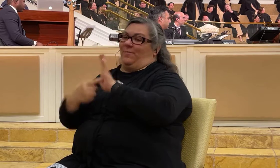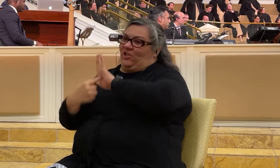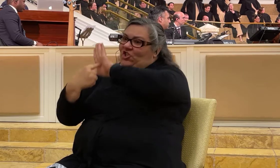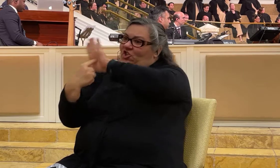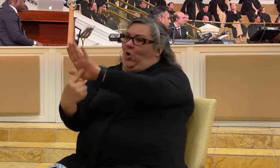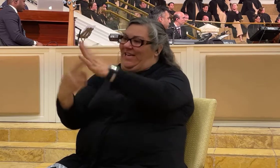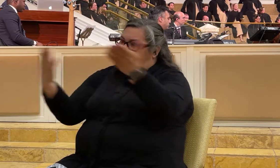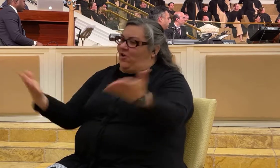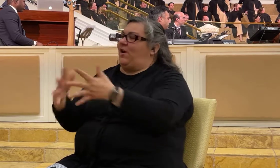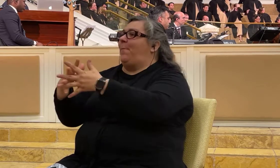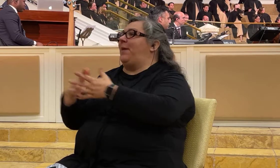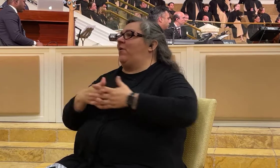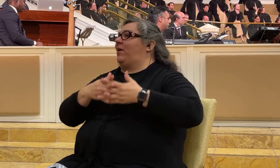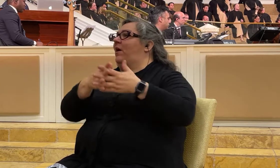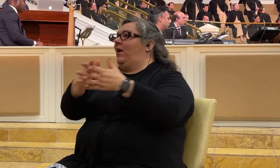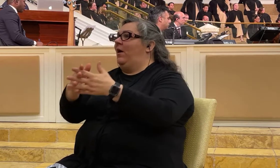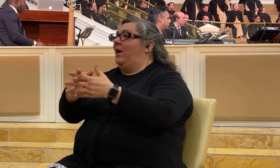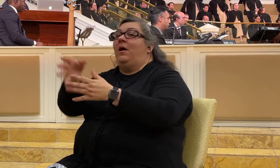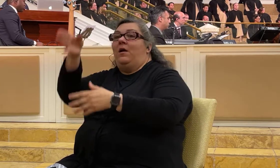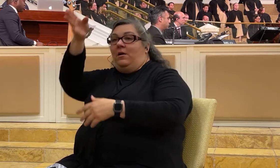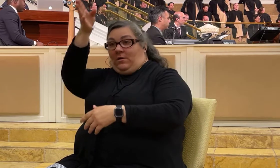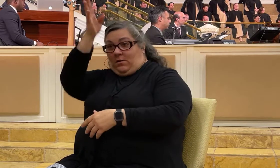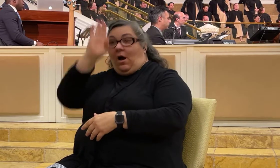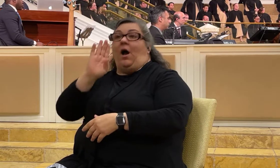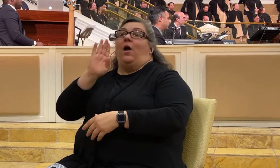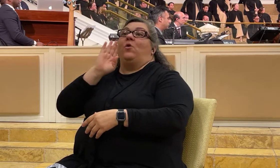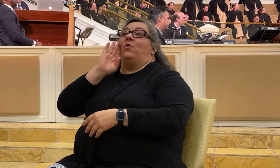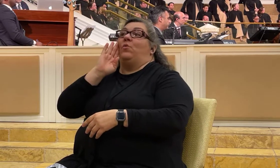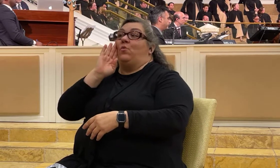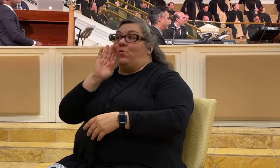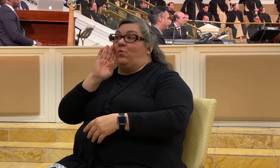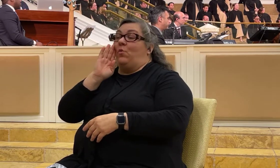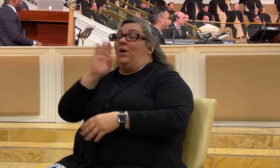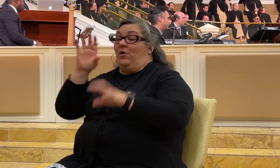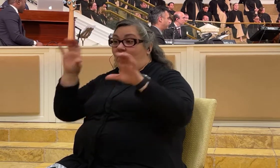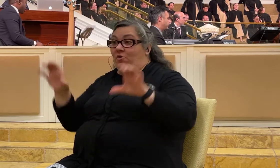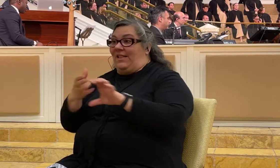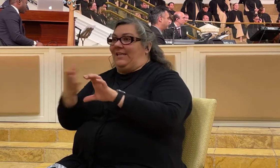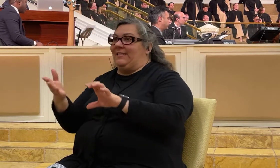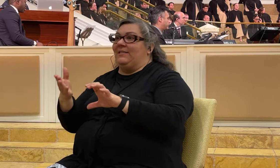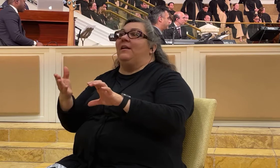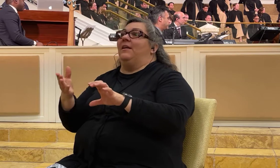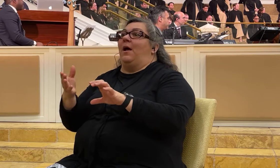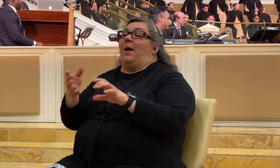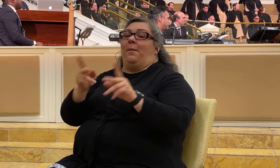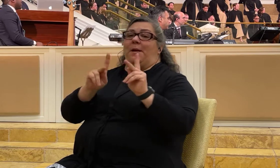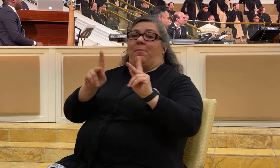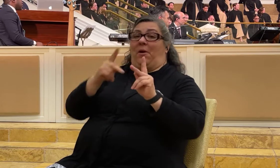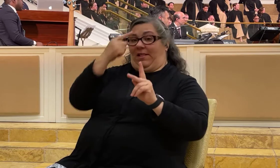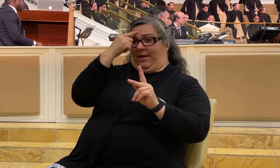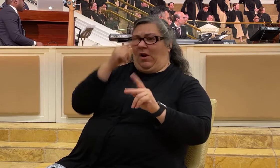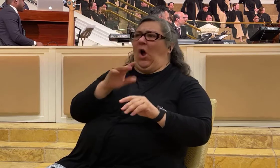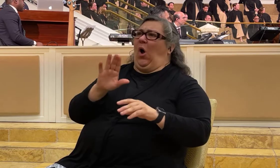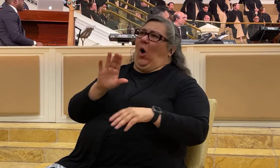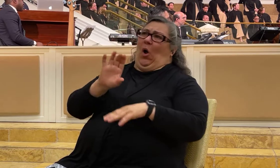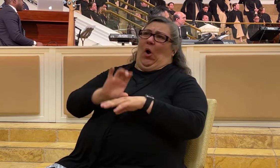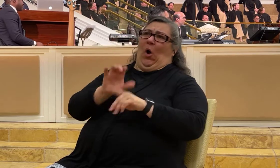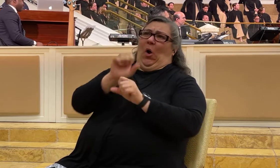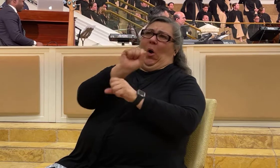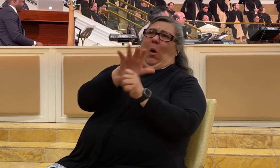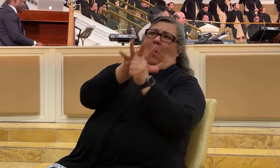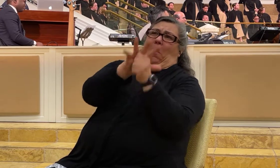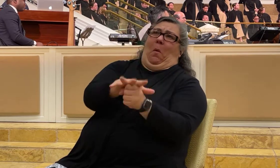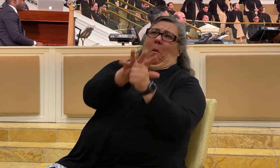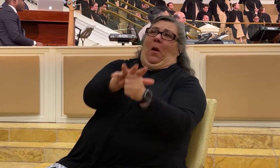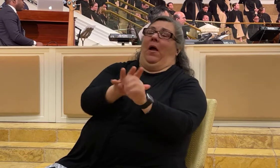We're going to see God, especially in places like this, where people think of it as being totally oppressed or suppressed or all the